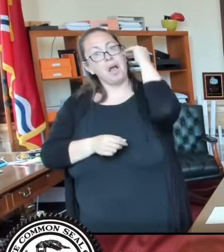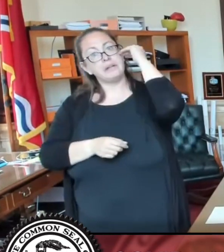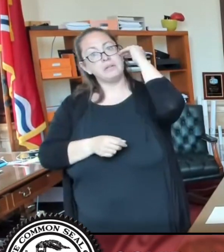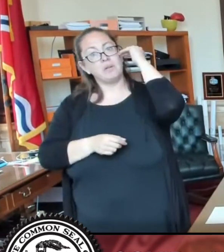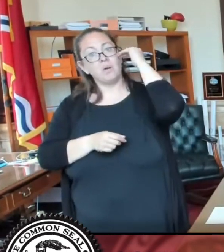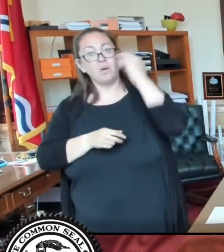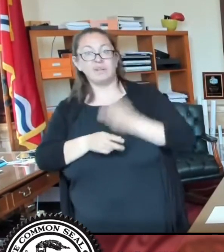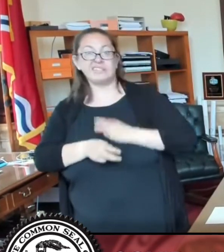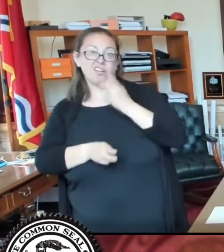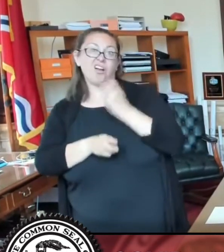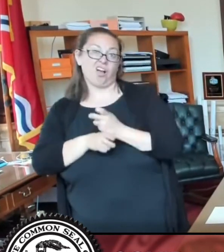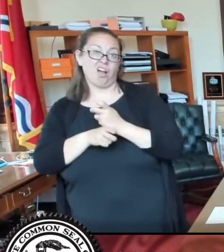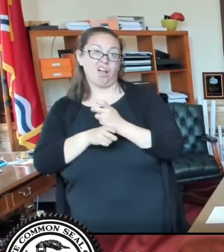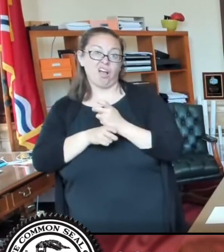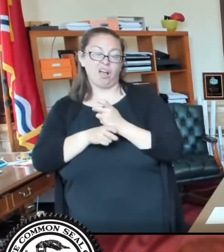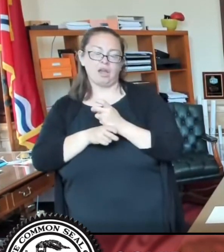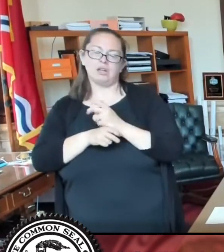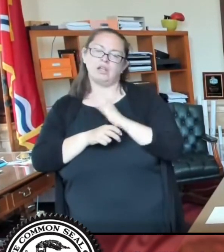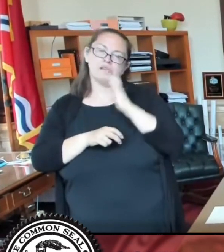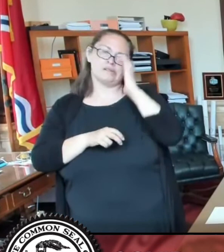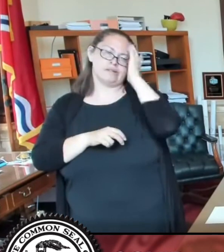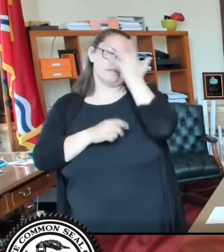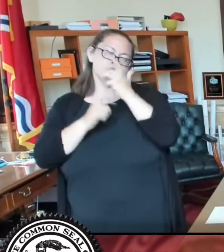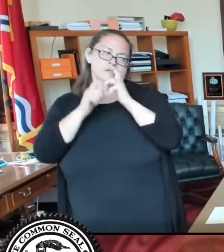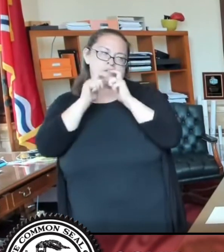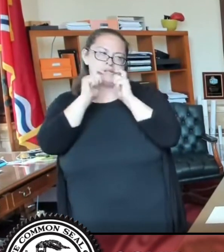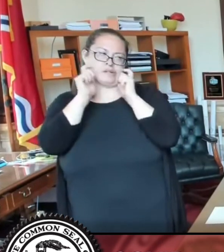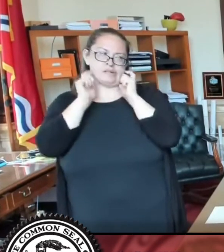they're difficult. They're a pain in the neck.